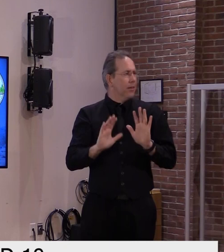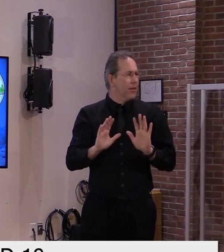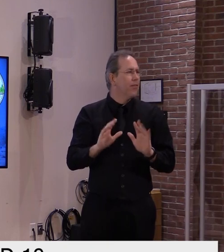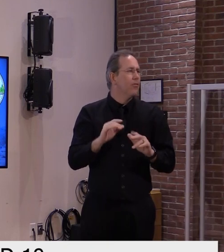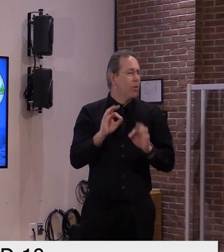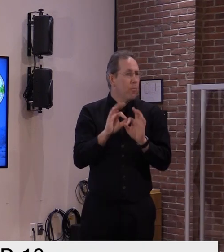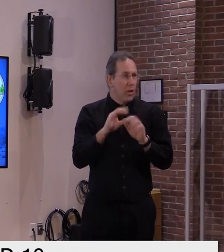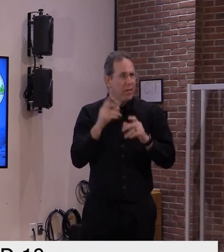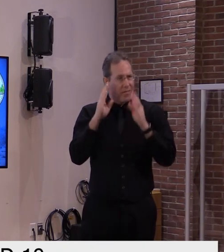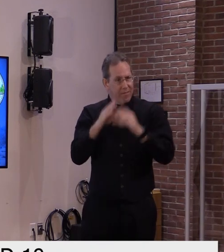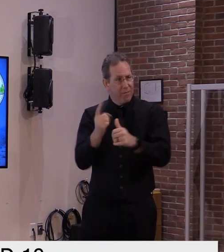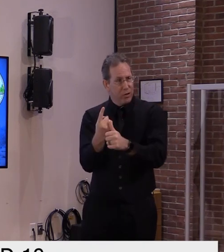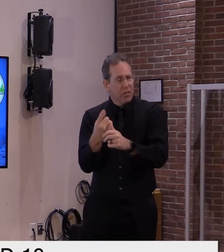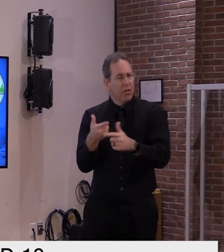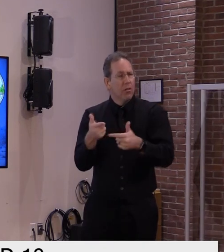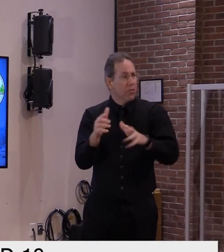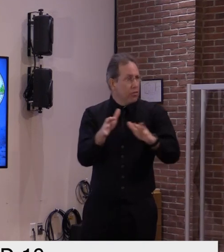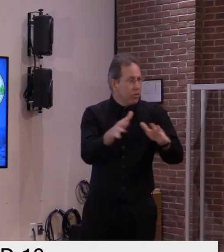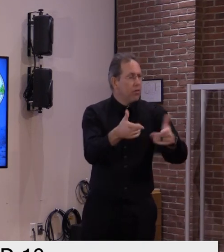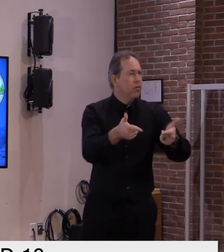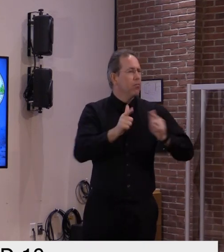Matt, WPTZ.